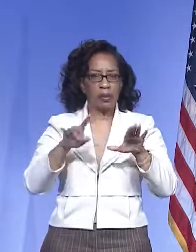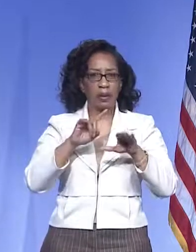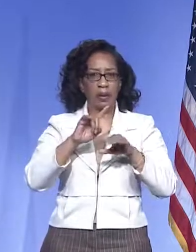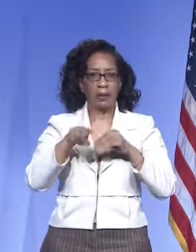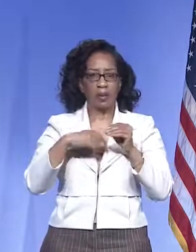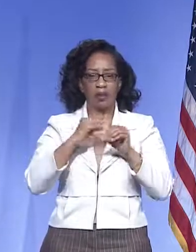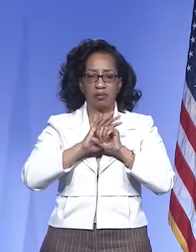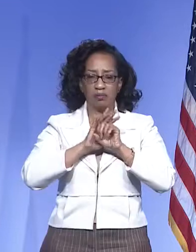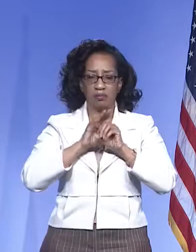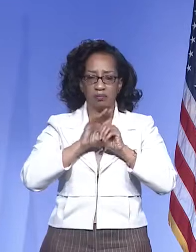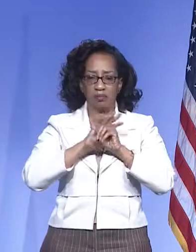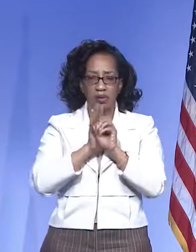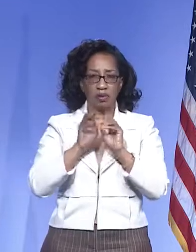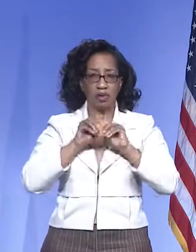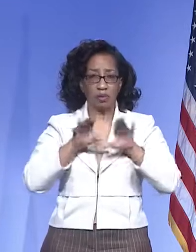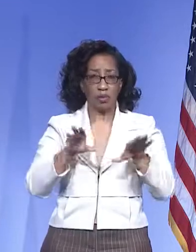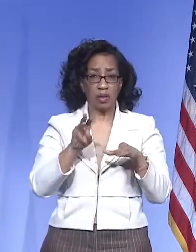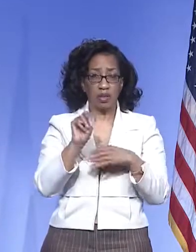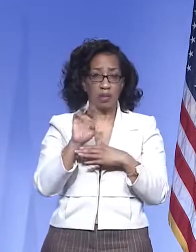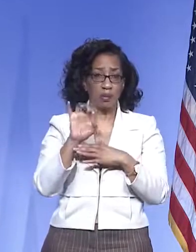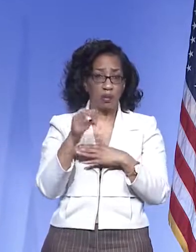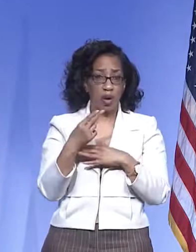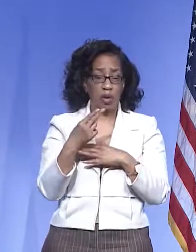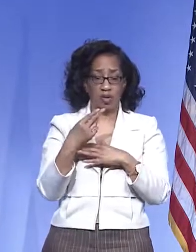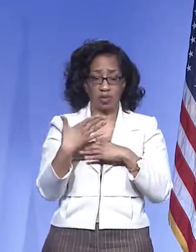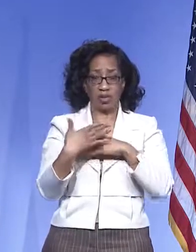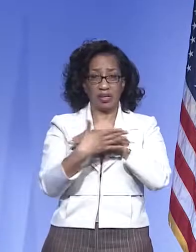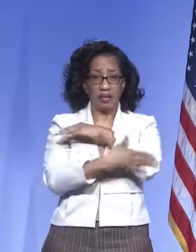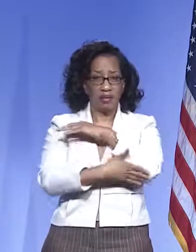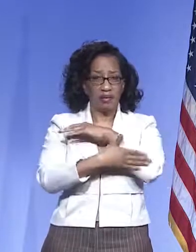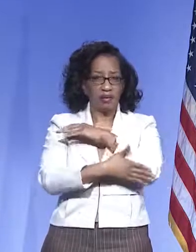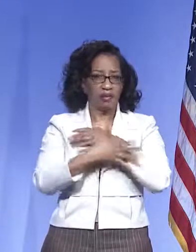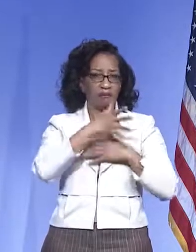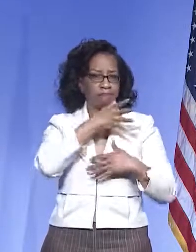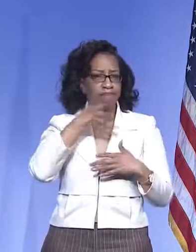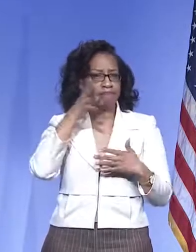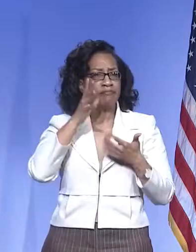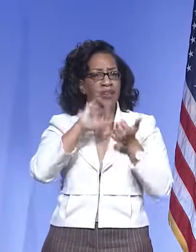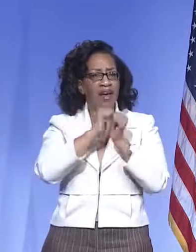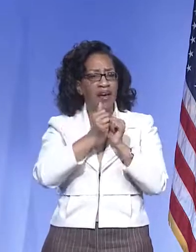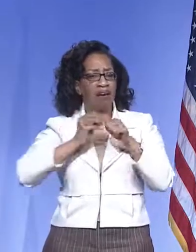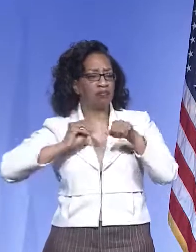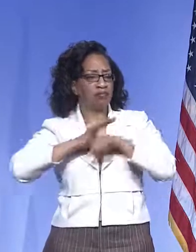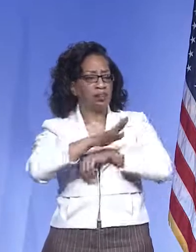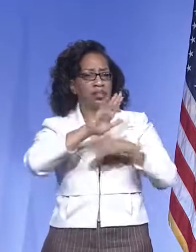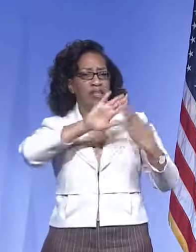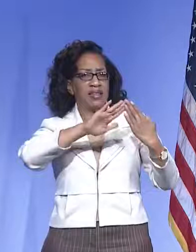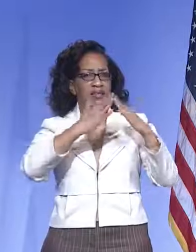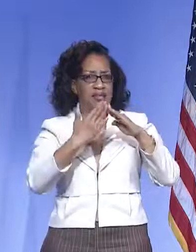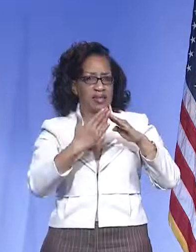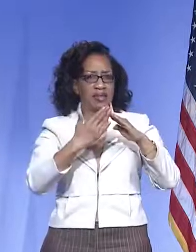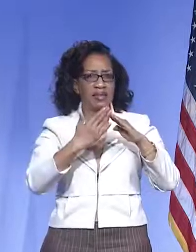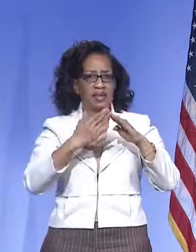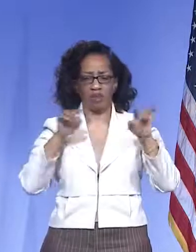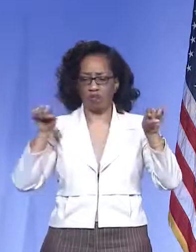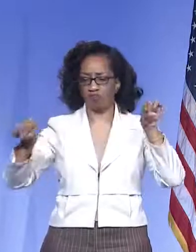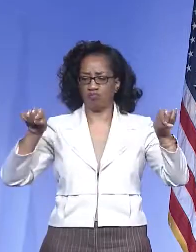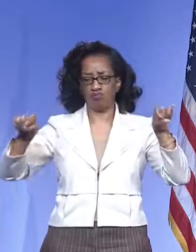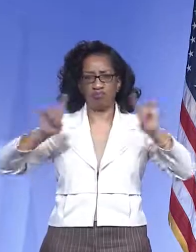transmission, large transmissions in the rural areas and how it may affect us in the metro areas. Obviously, a focus